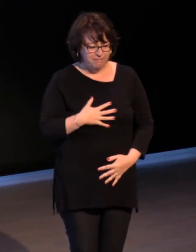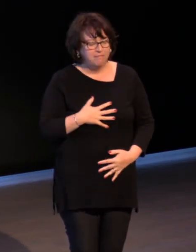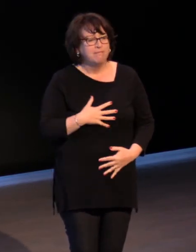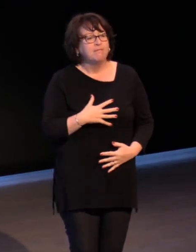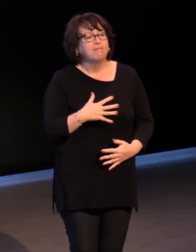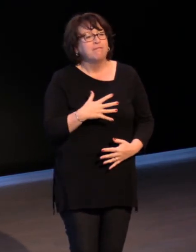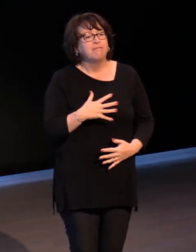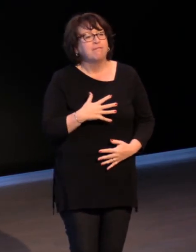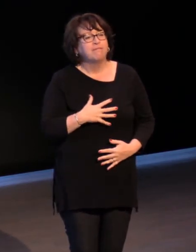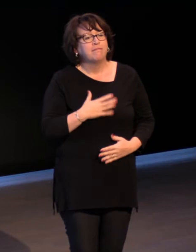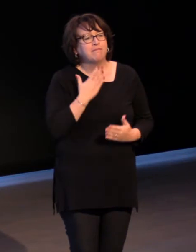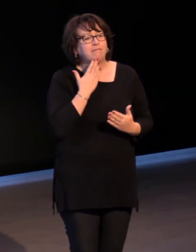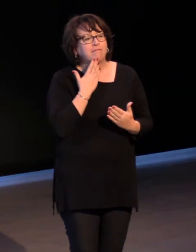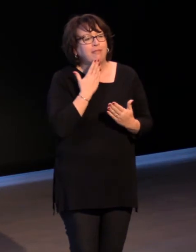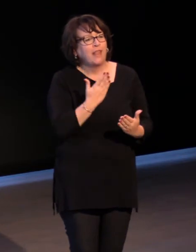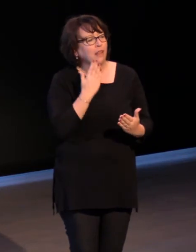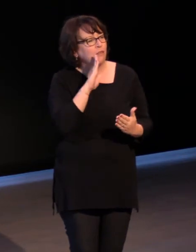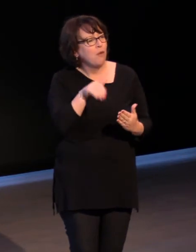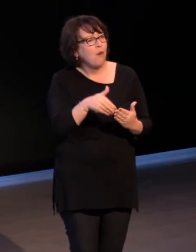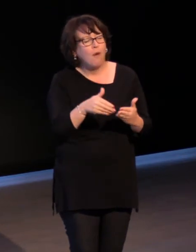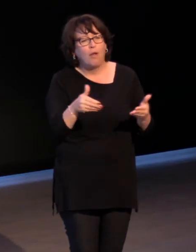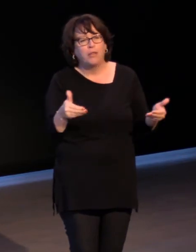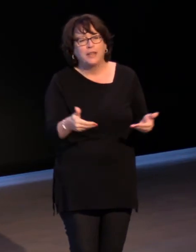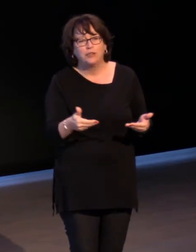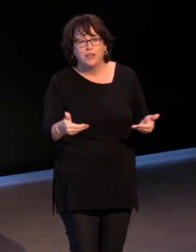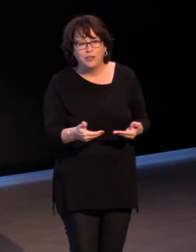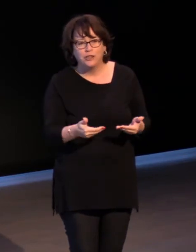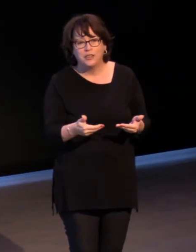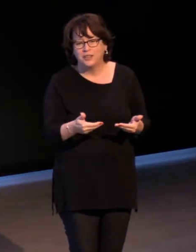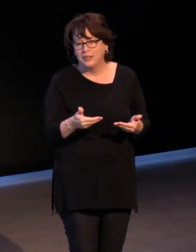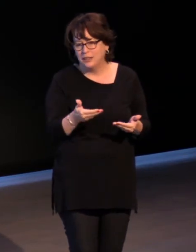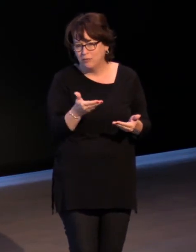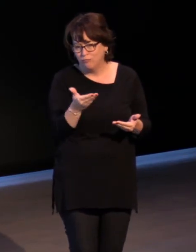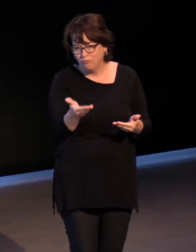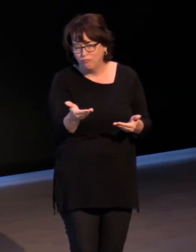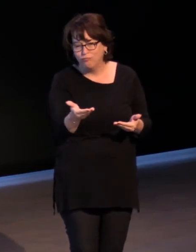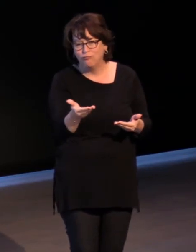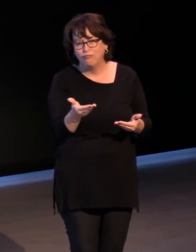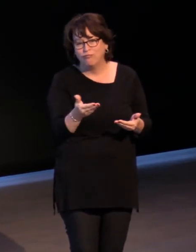Thank you very much for the introduction done by